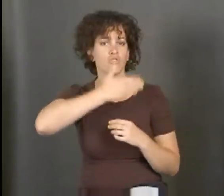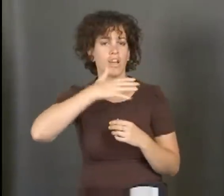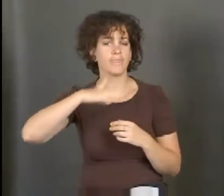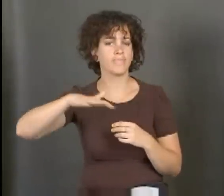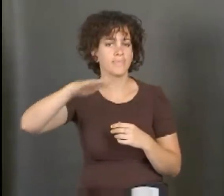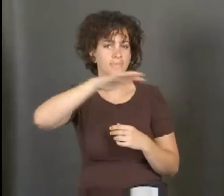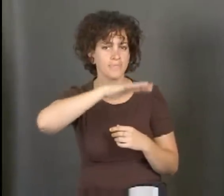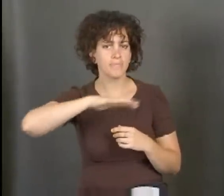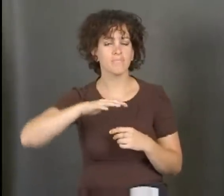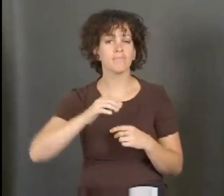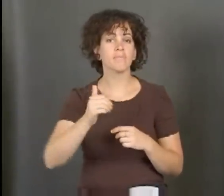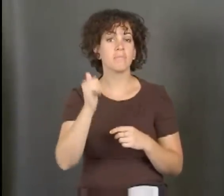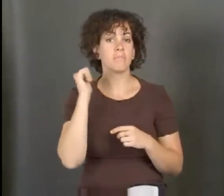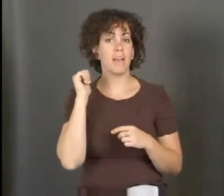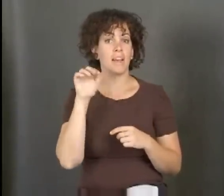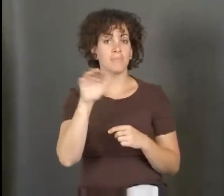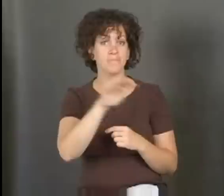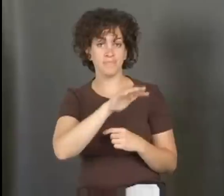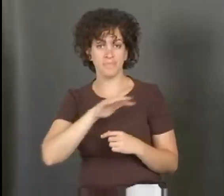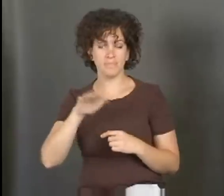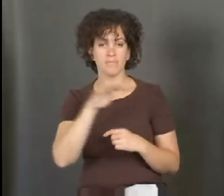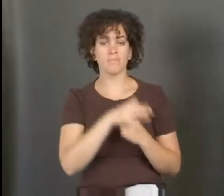Now I'll teach you some signs for the front yard and the backyard.